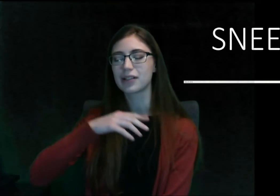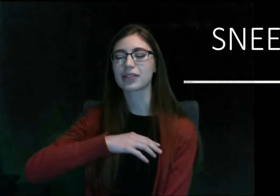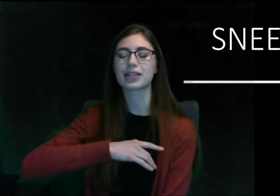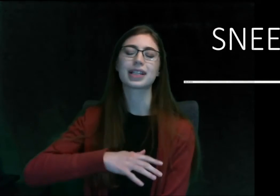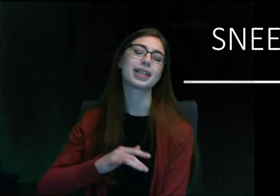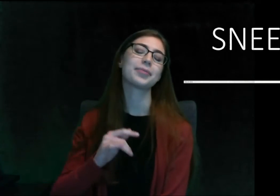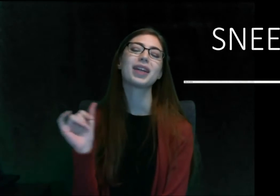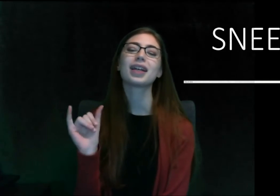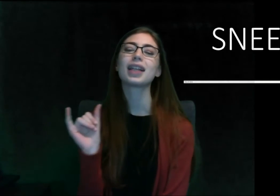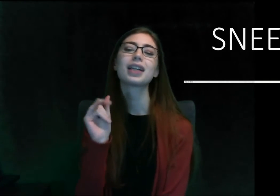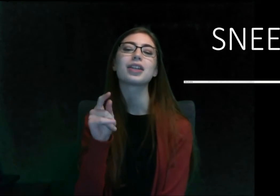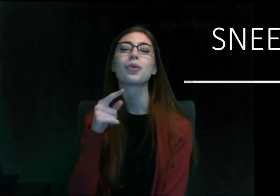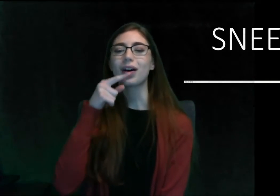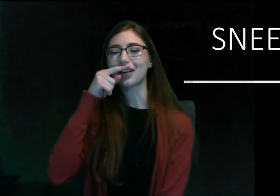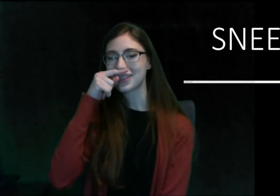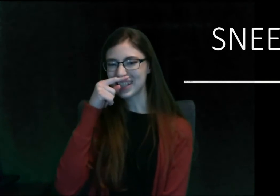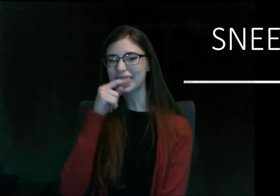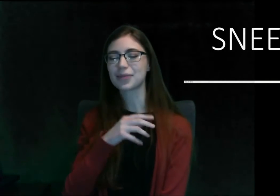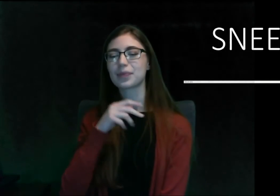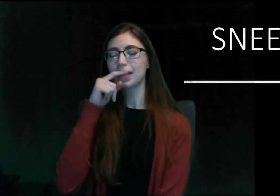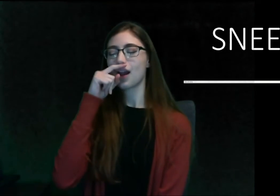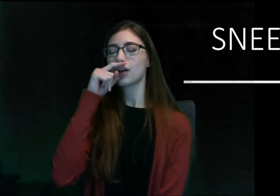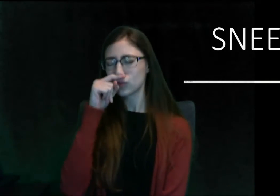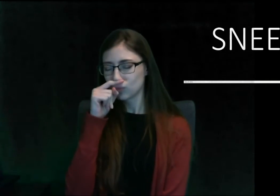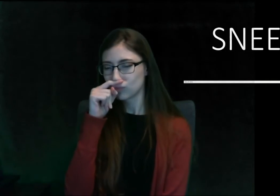or anything, like you are sneezing.